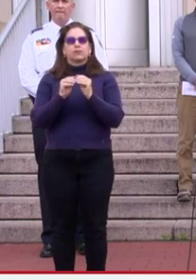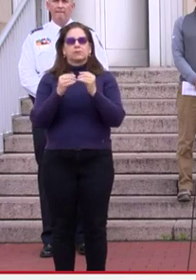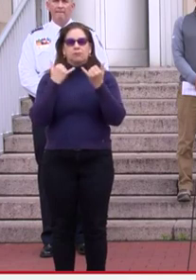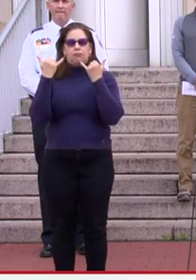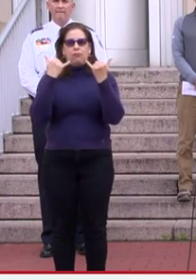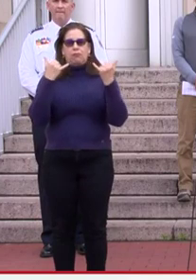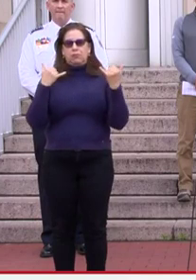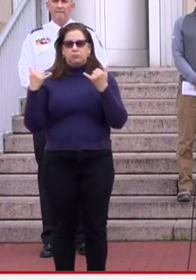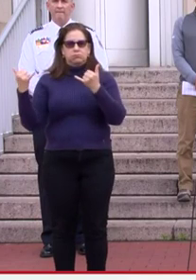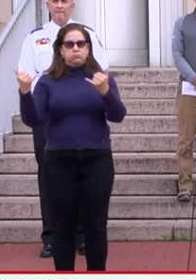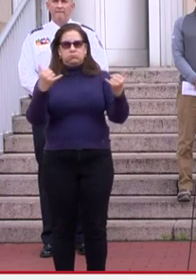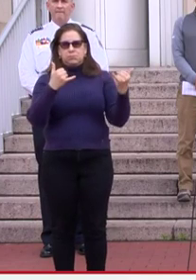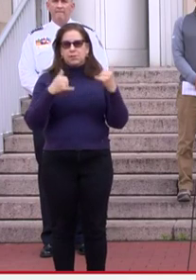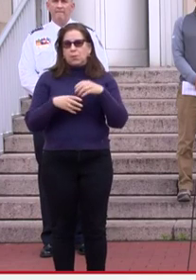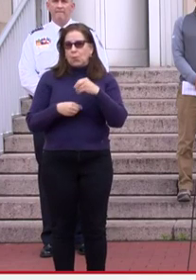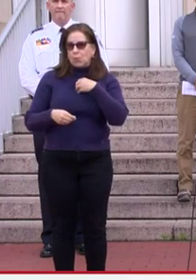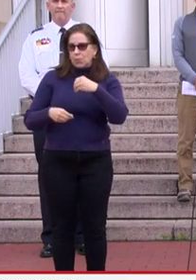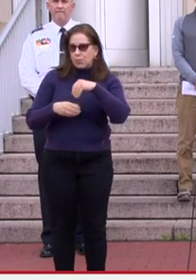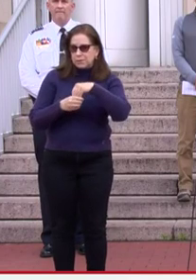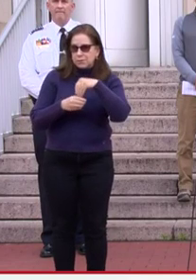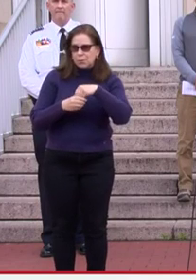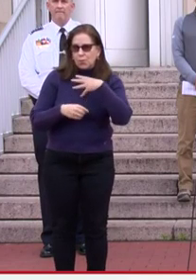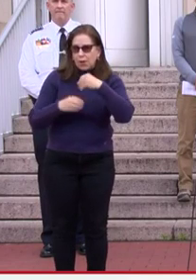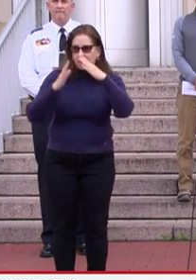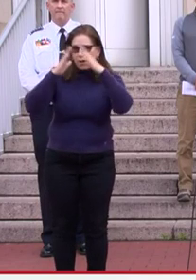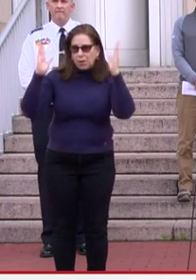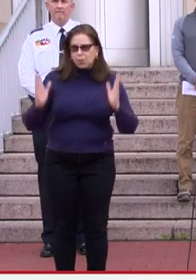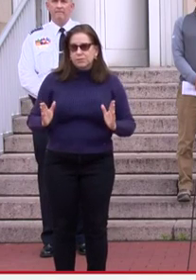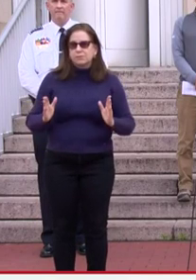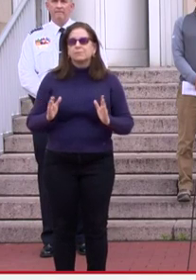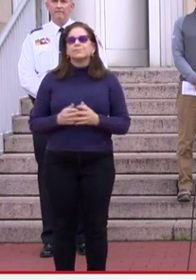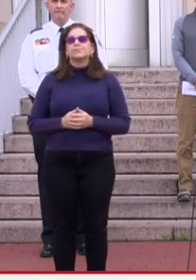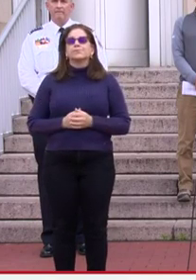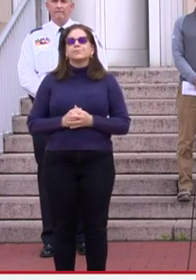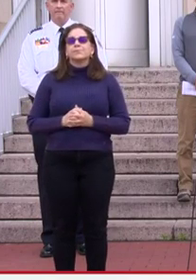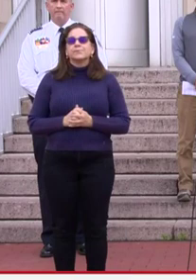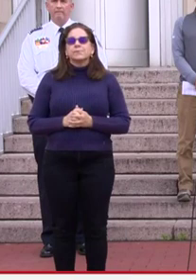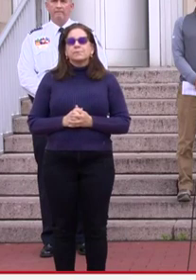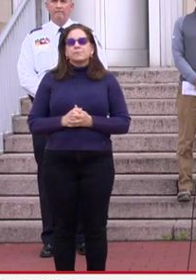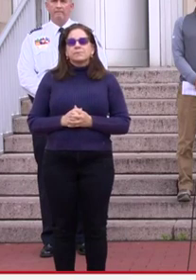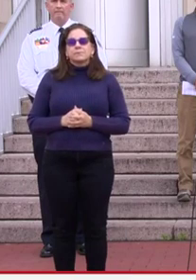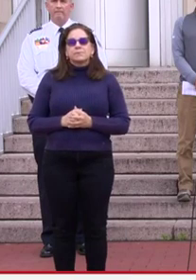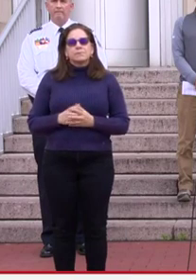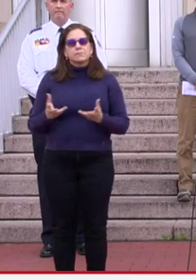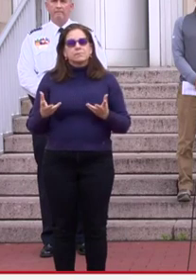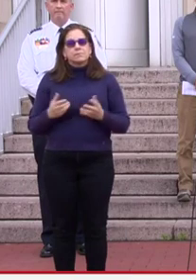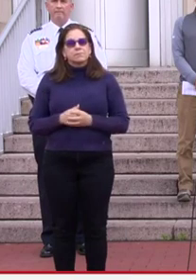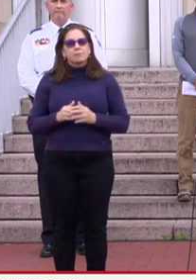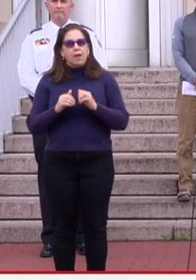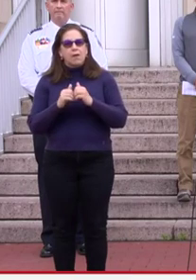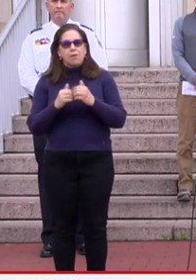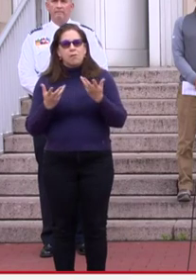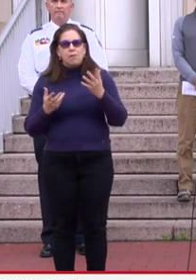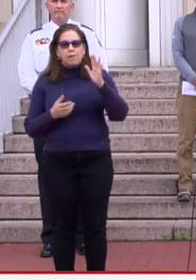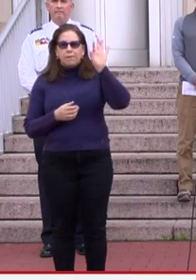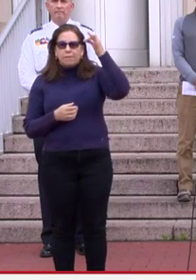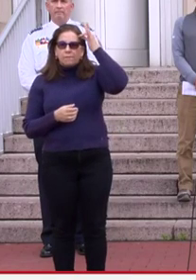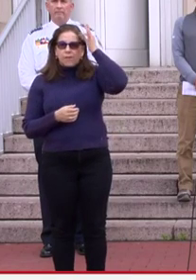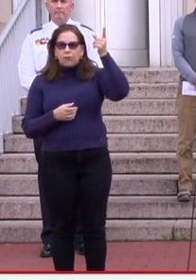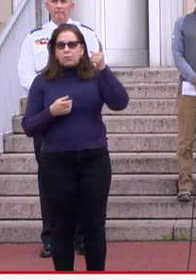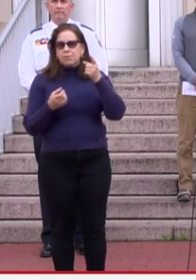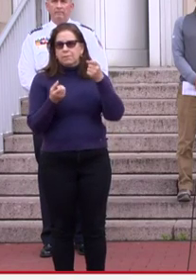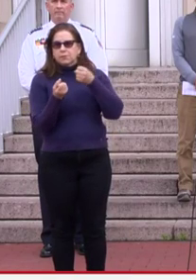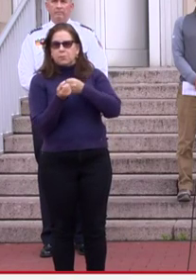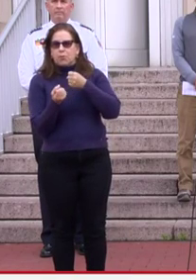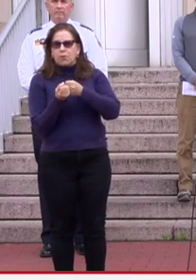conversations have focused largely on how the federal government can be helpful in supporting local